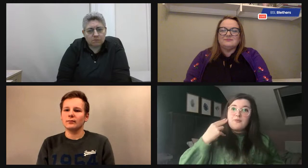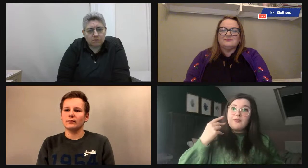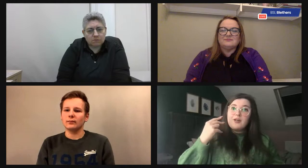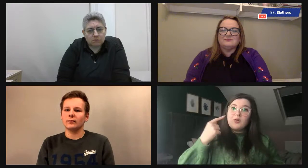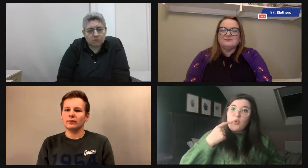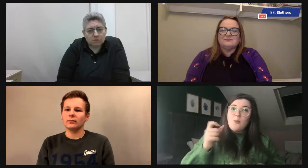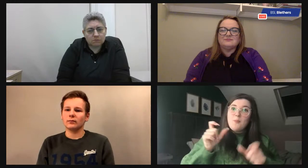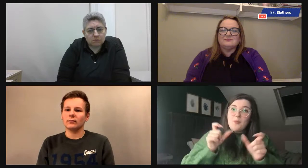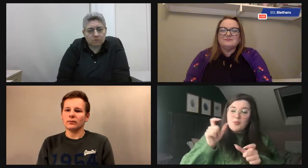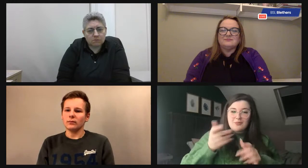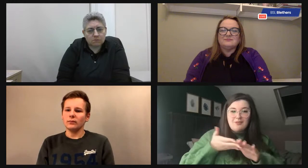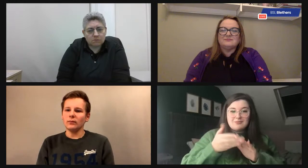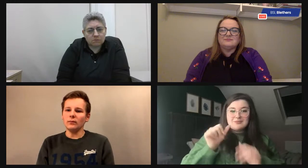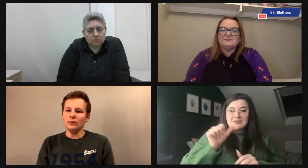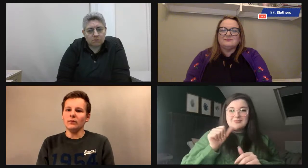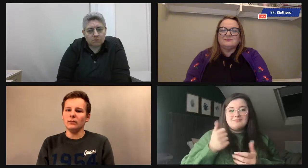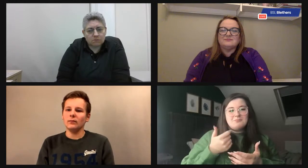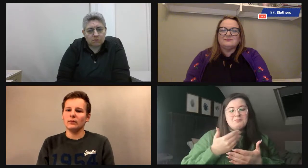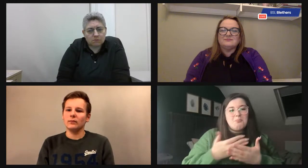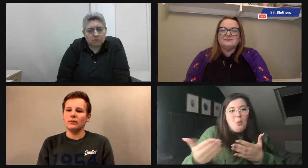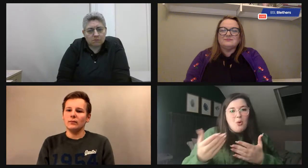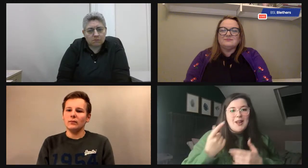prescribe it to young people under 16.